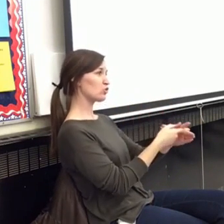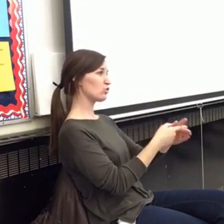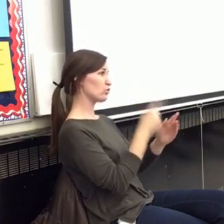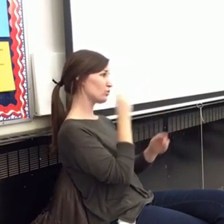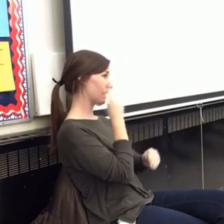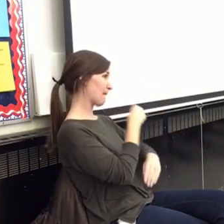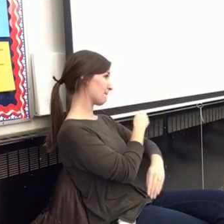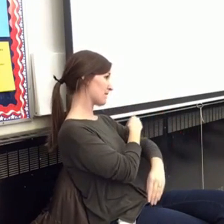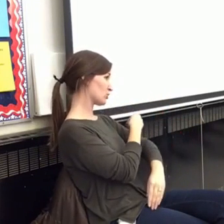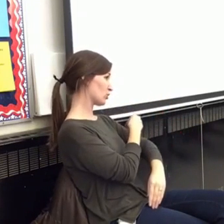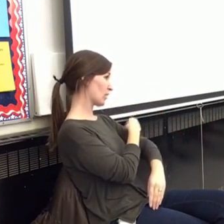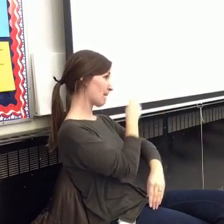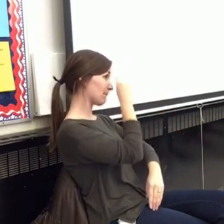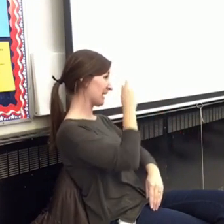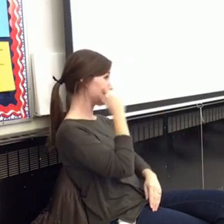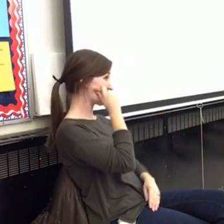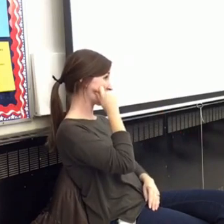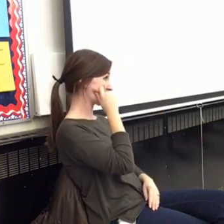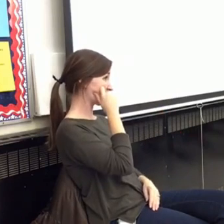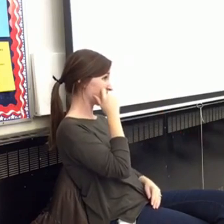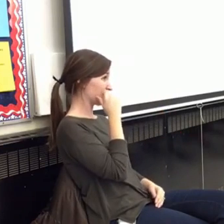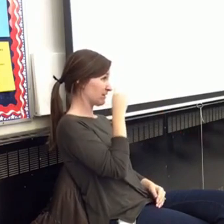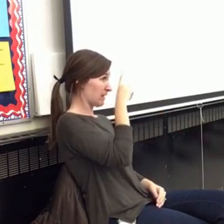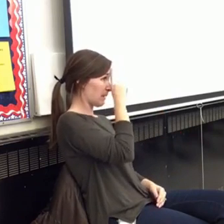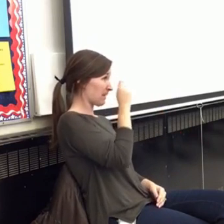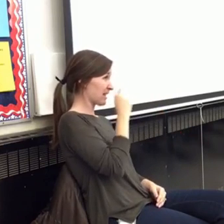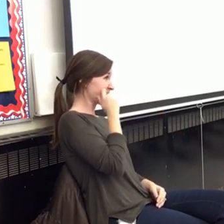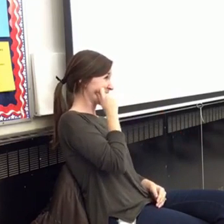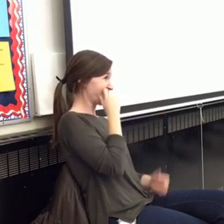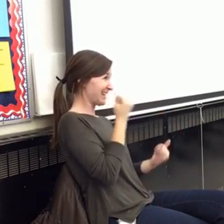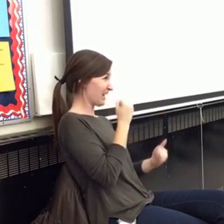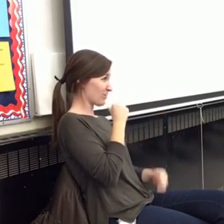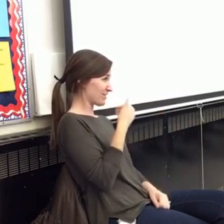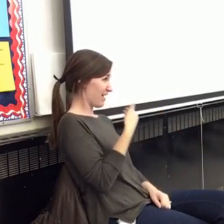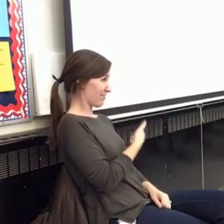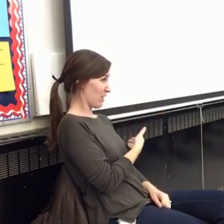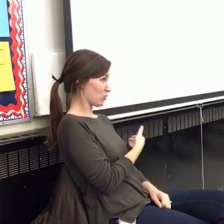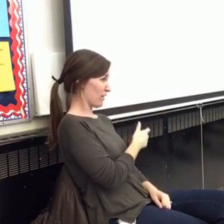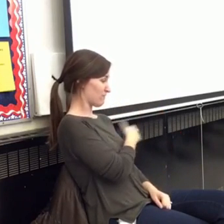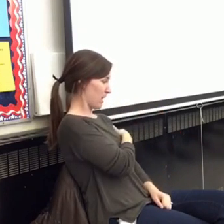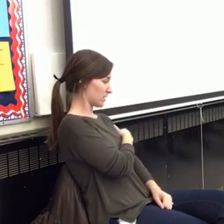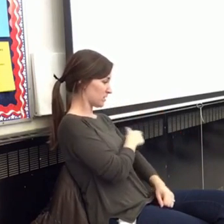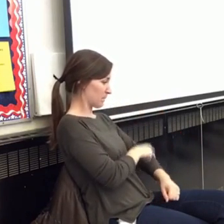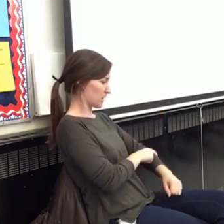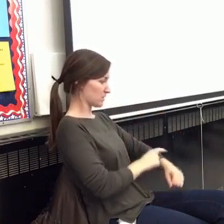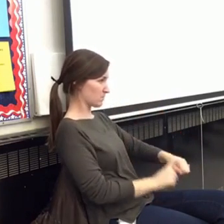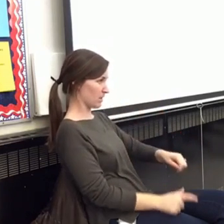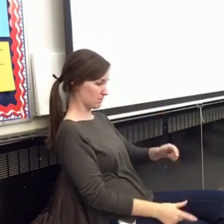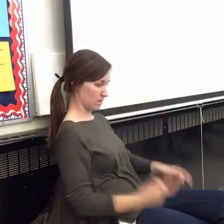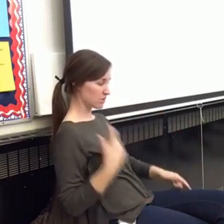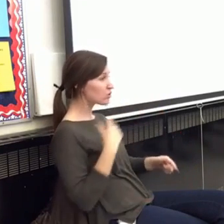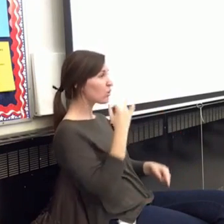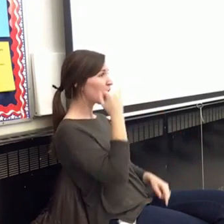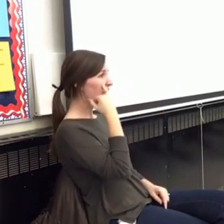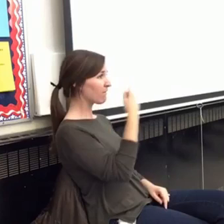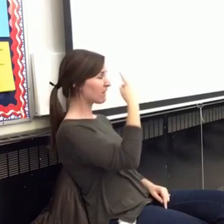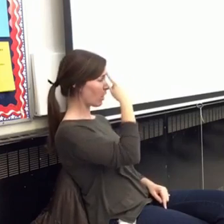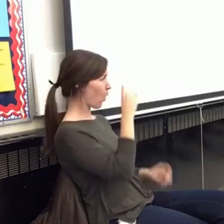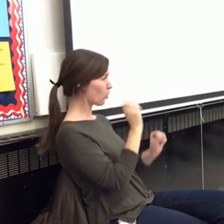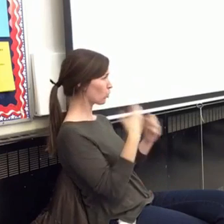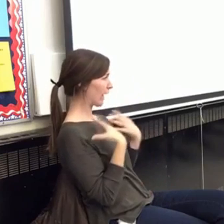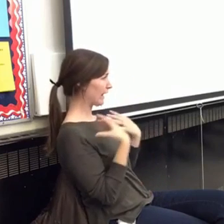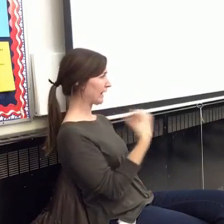you're going so deep down into the blood veins that you begin to have all these little spots. Now, when you think if you get rid of scurvy, because